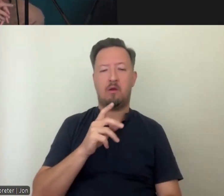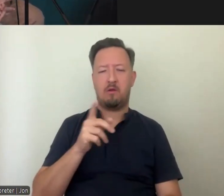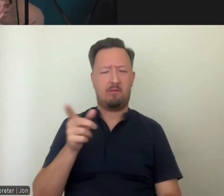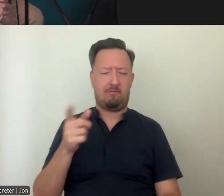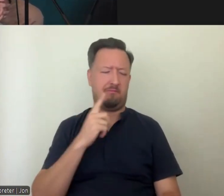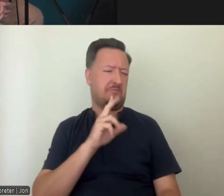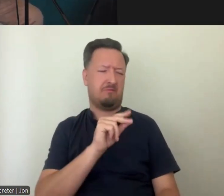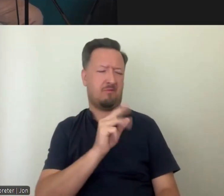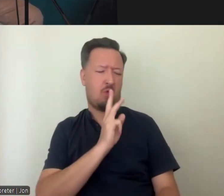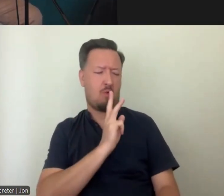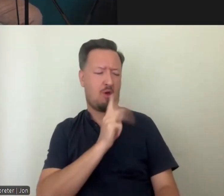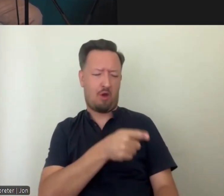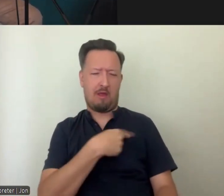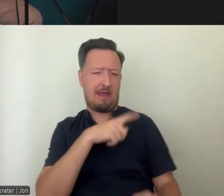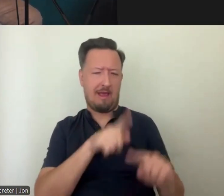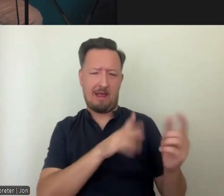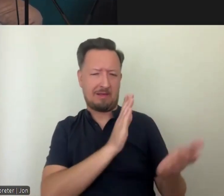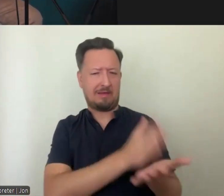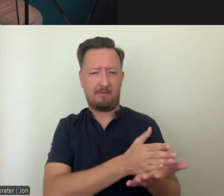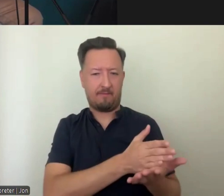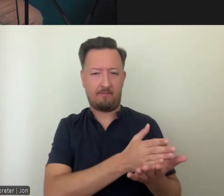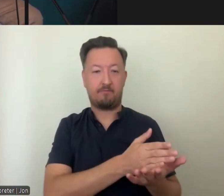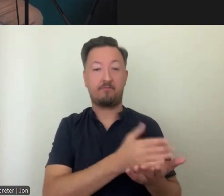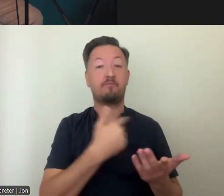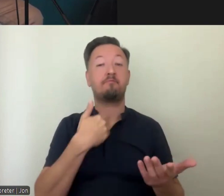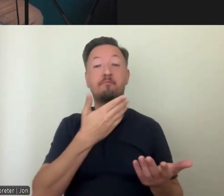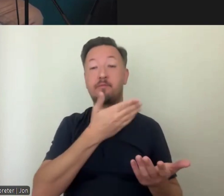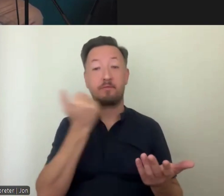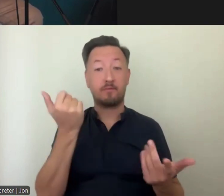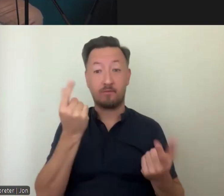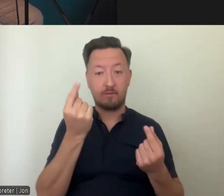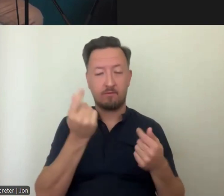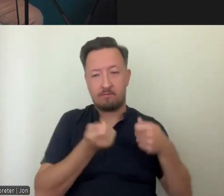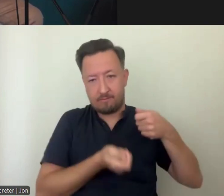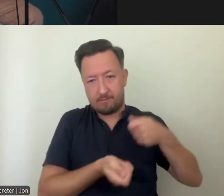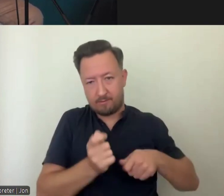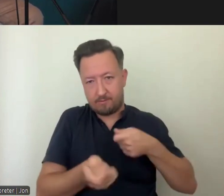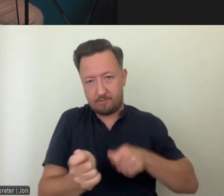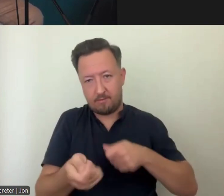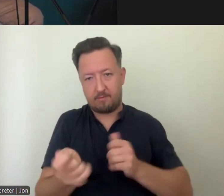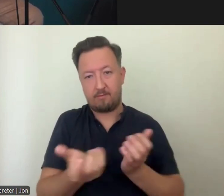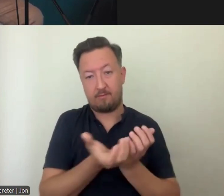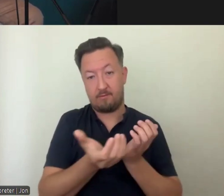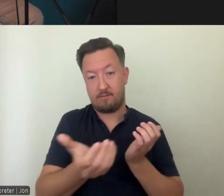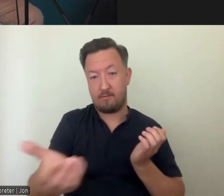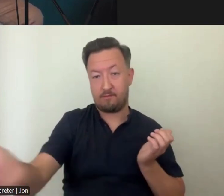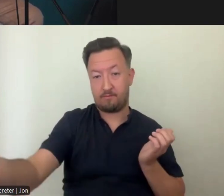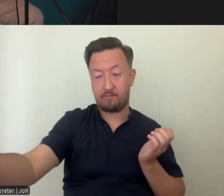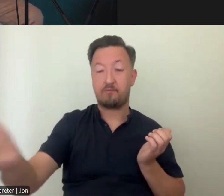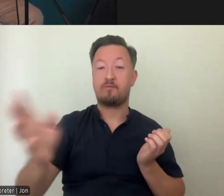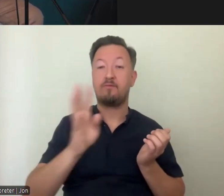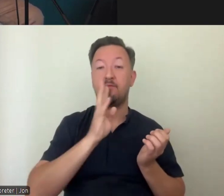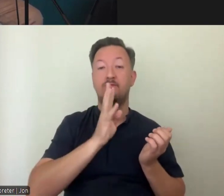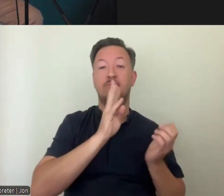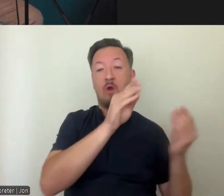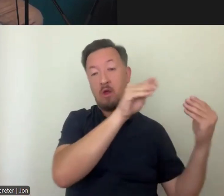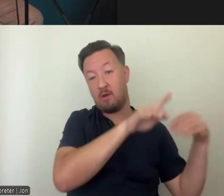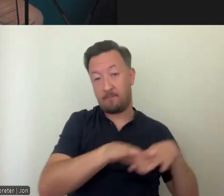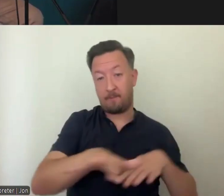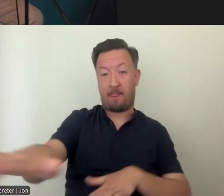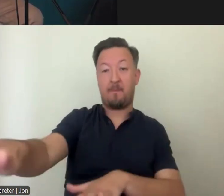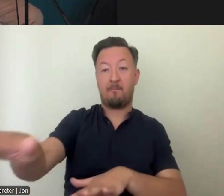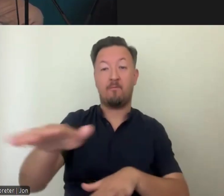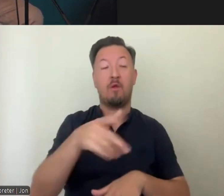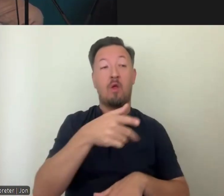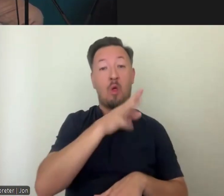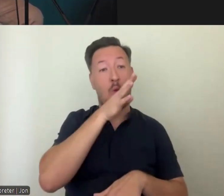going to be stopped. What I can do instead is to dig canals so that the water, not only it's not going to destroy my land, but it's actually going to irrigate